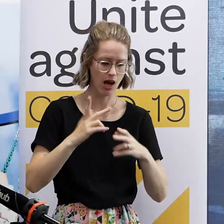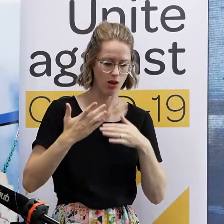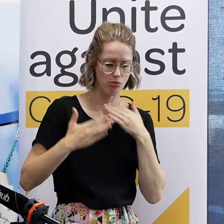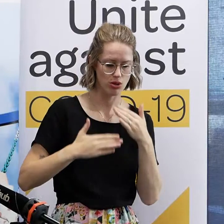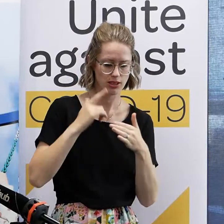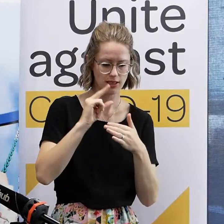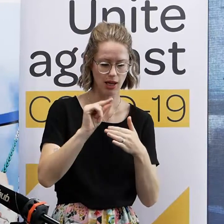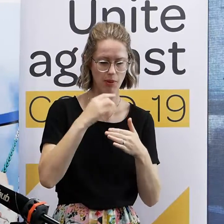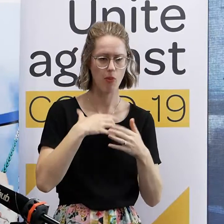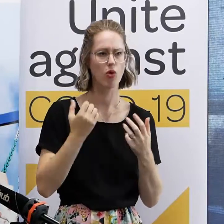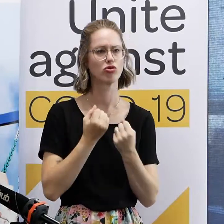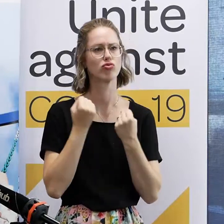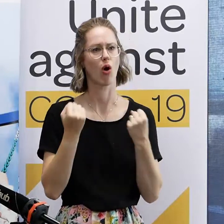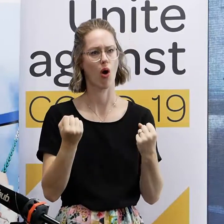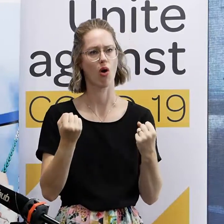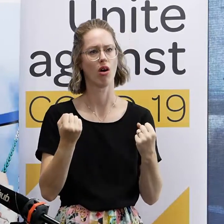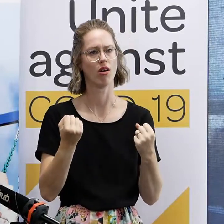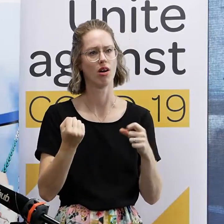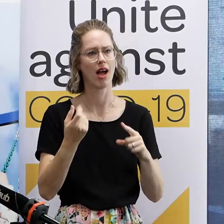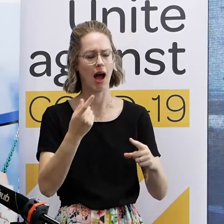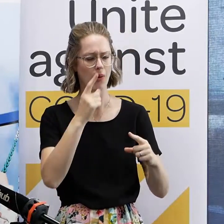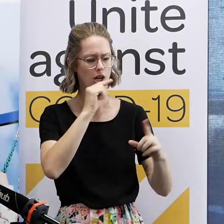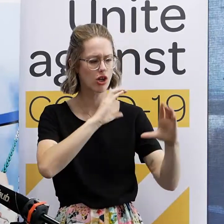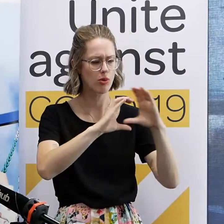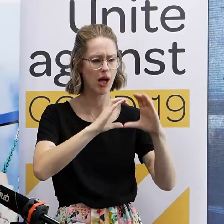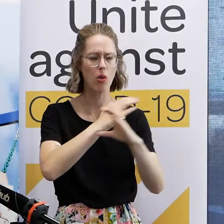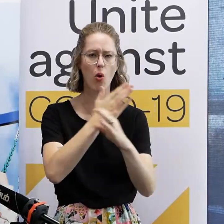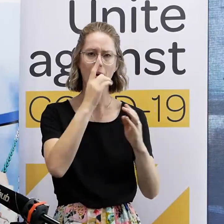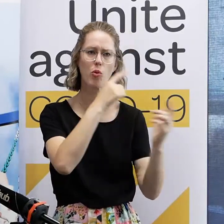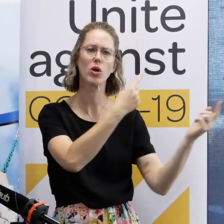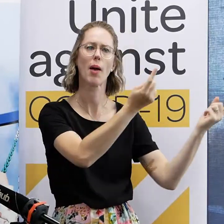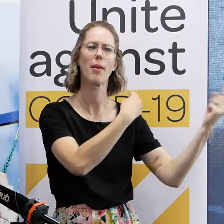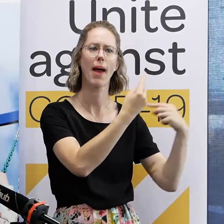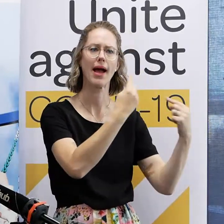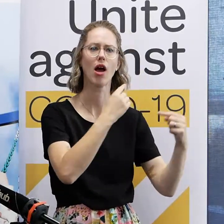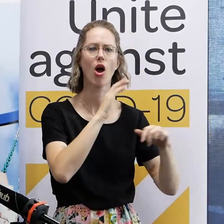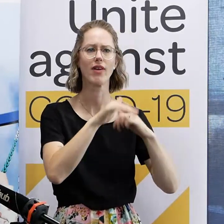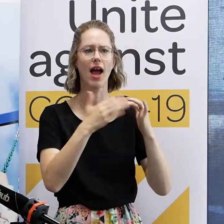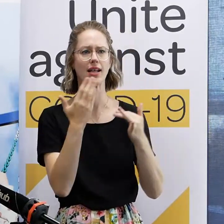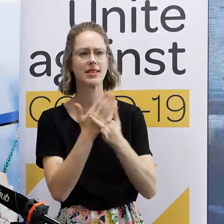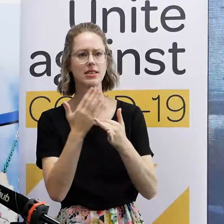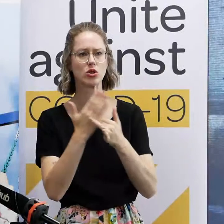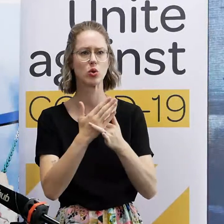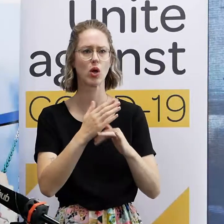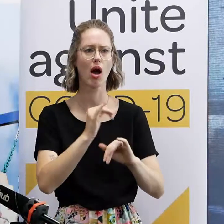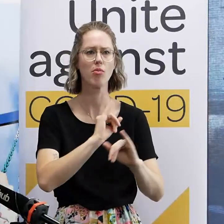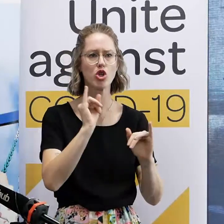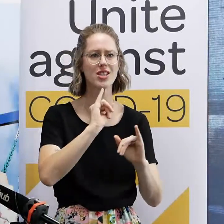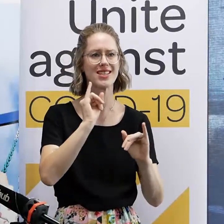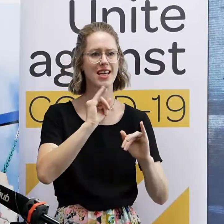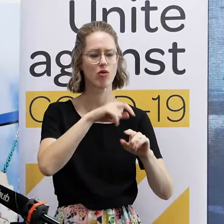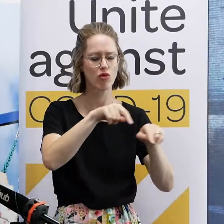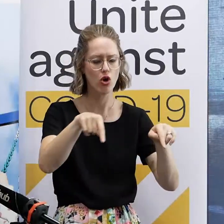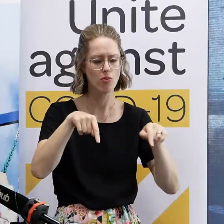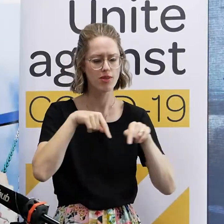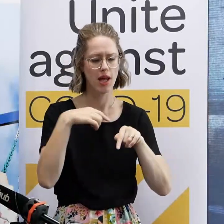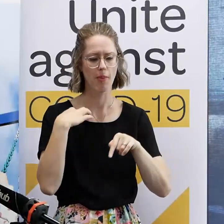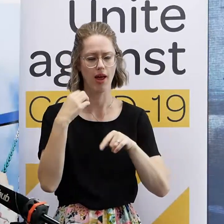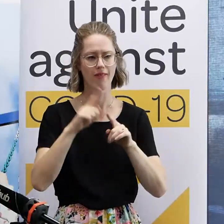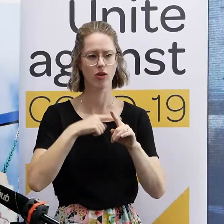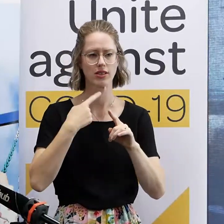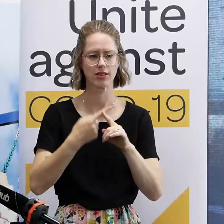more robust and how we can communicate with all of our returnees about access to emergency allocations and applying for the exemptions. Is